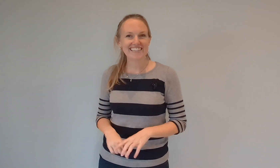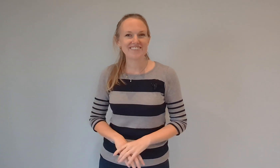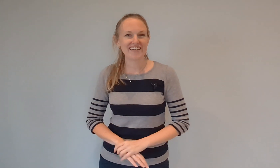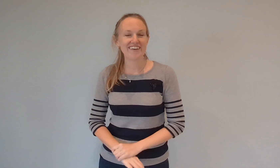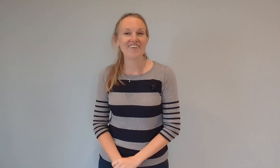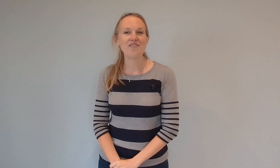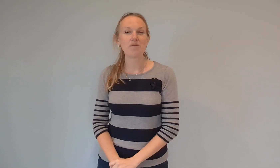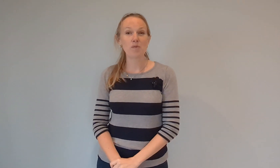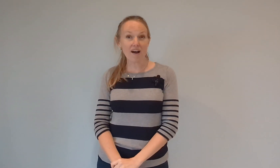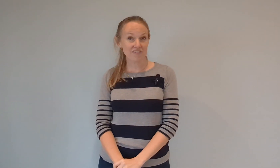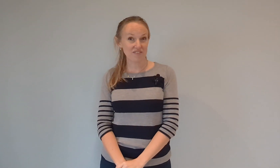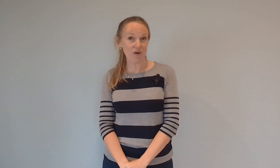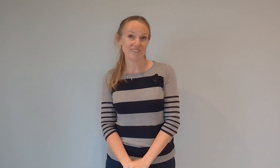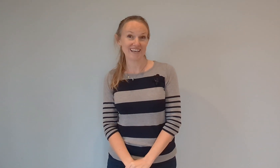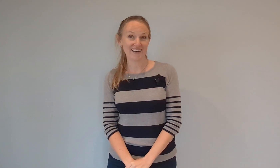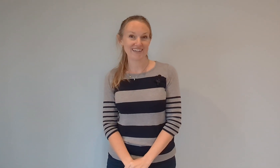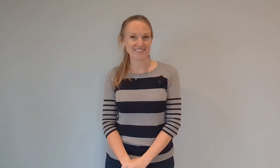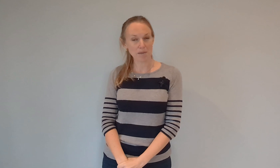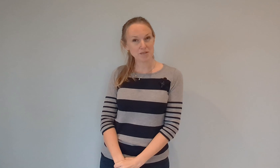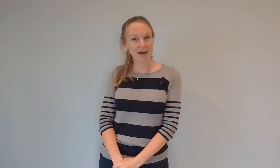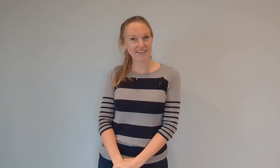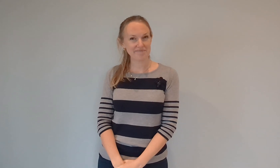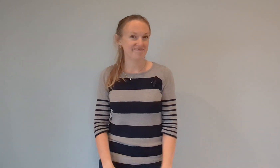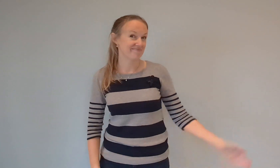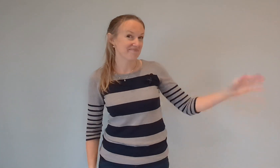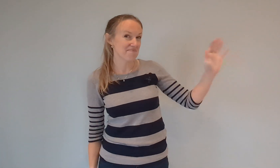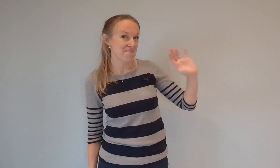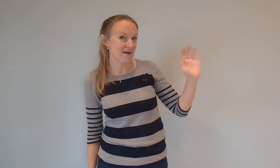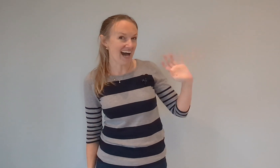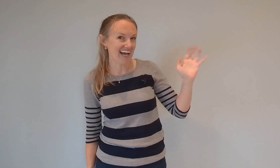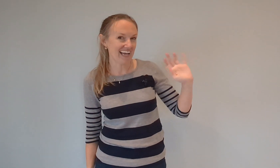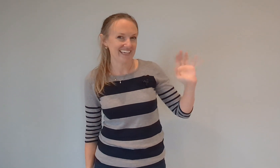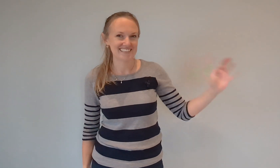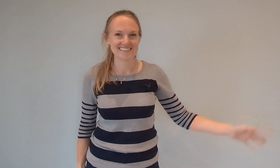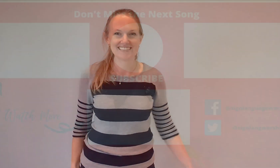next video when we walk through the whole song, top to bottom. Bye.